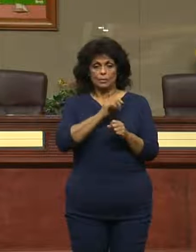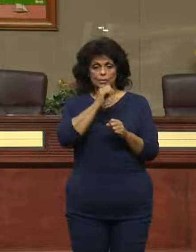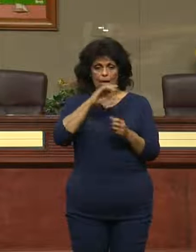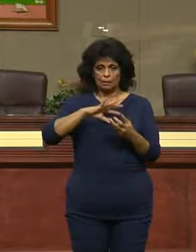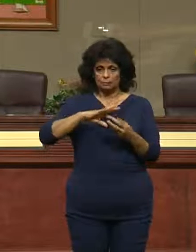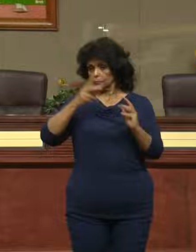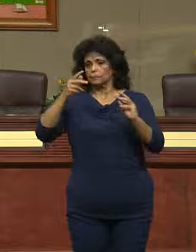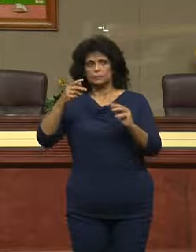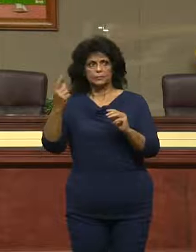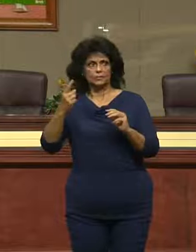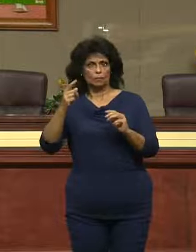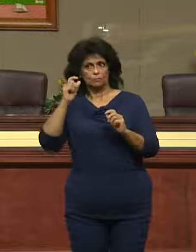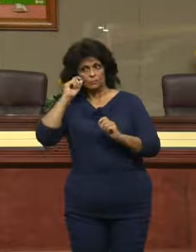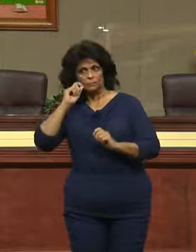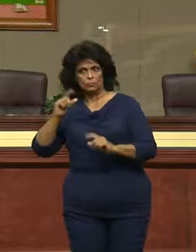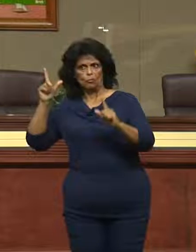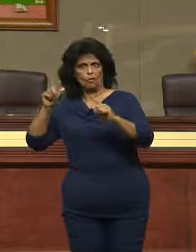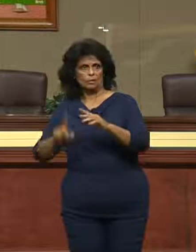to predict that far.